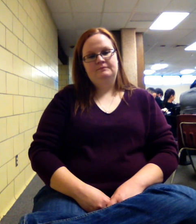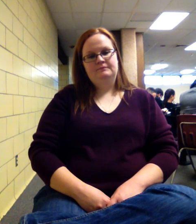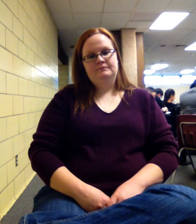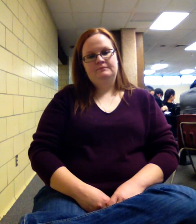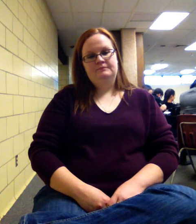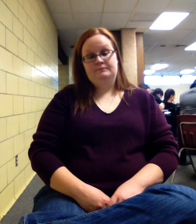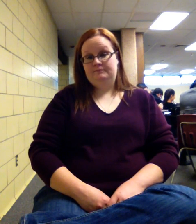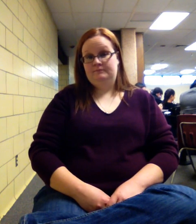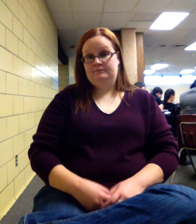Everybody get that?